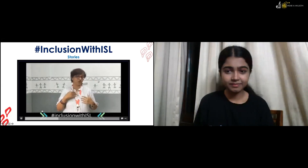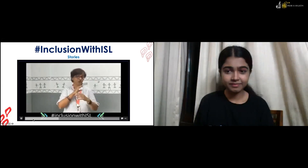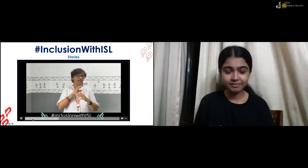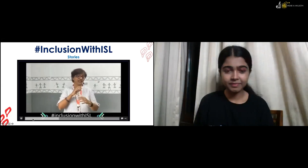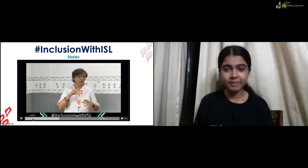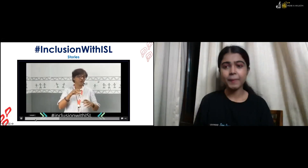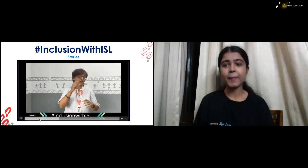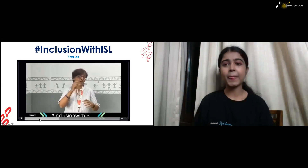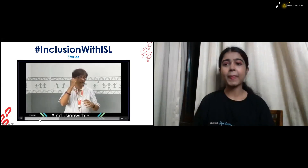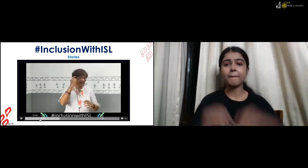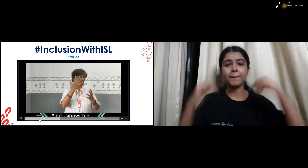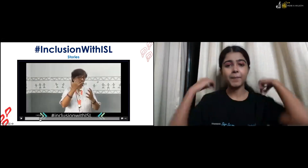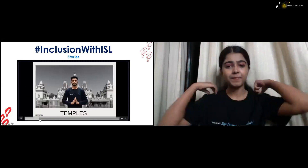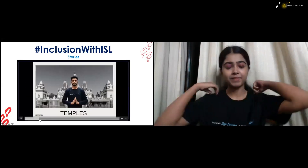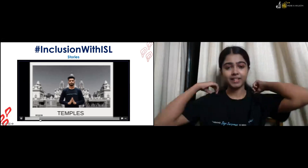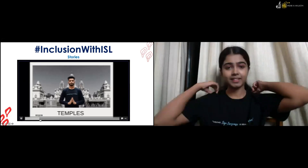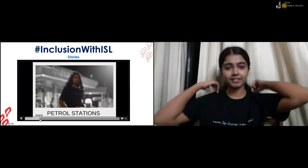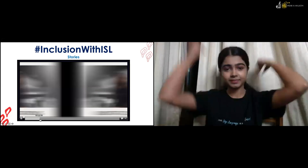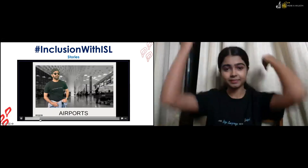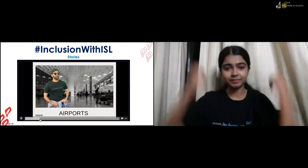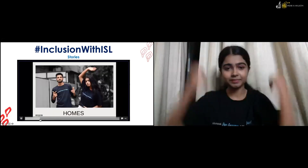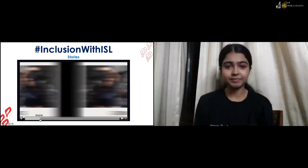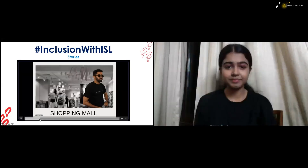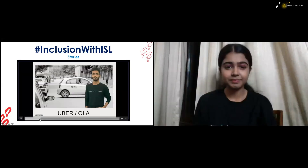so you can understand.